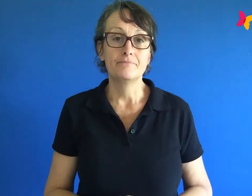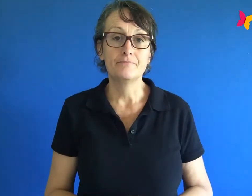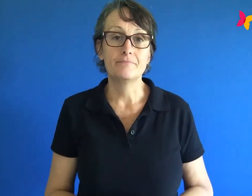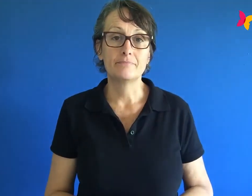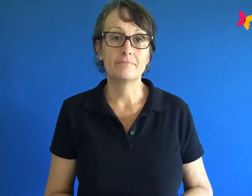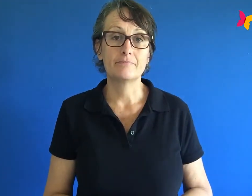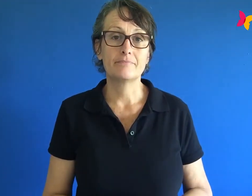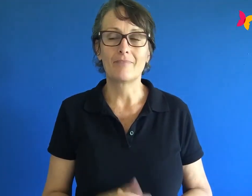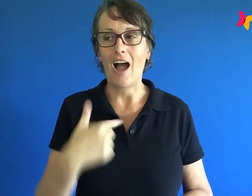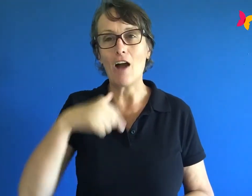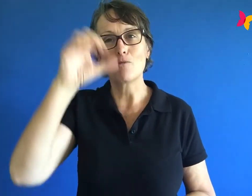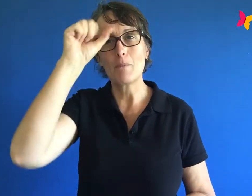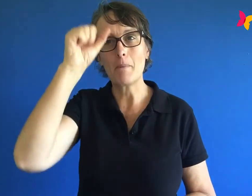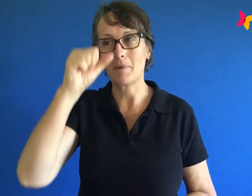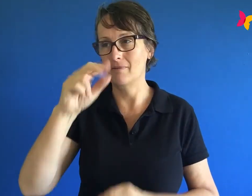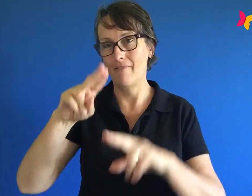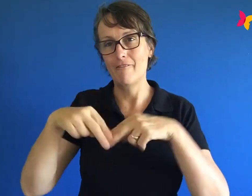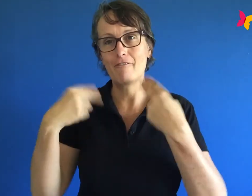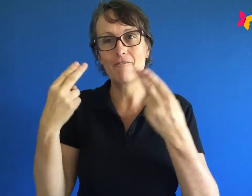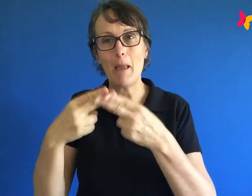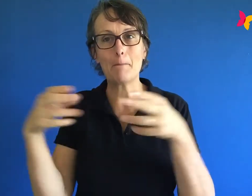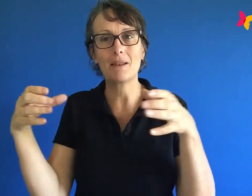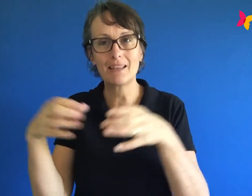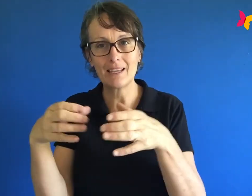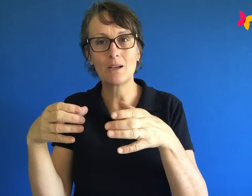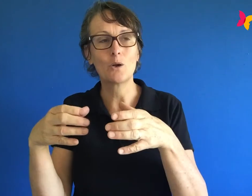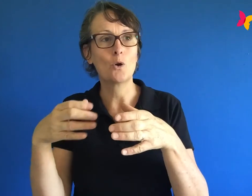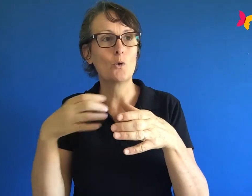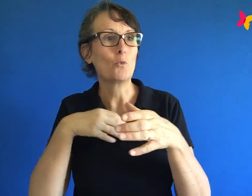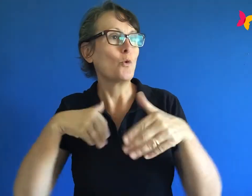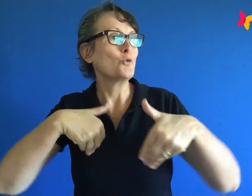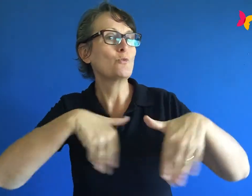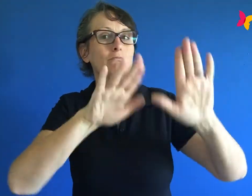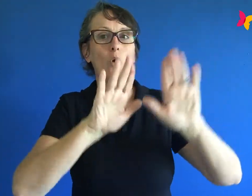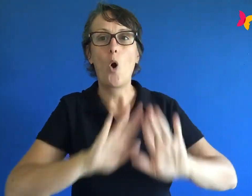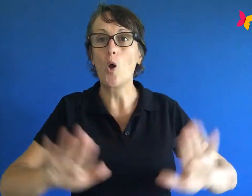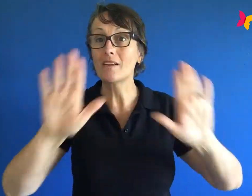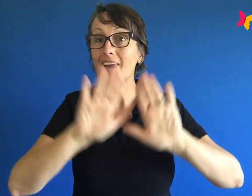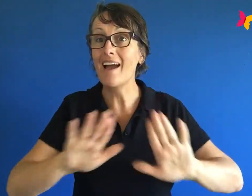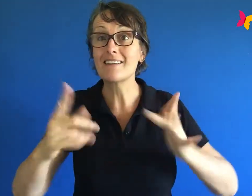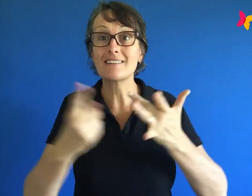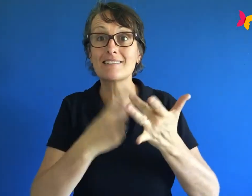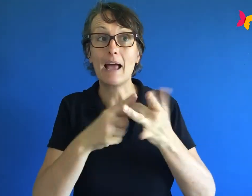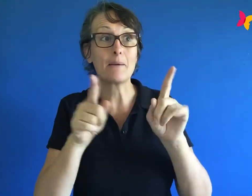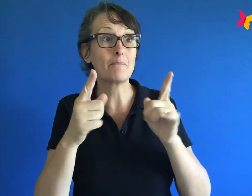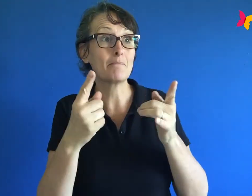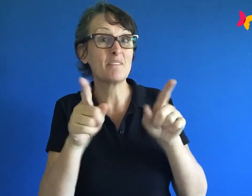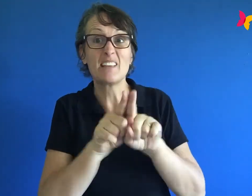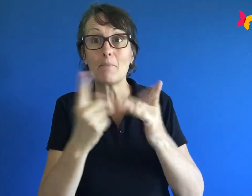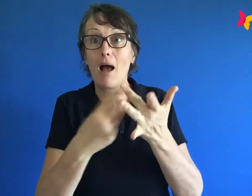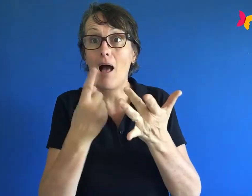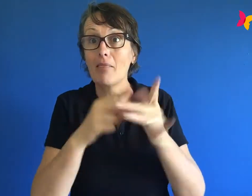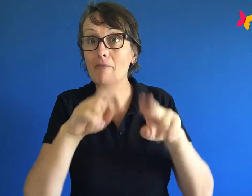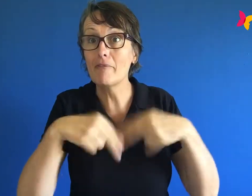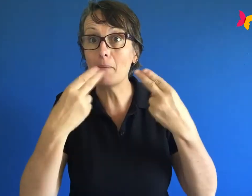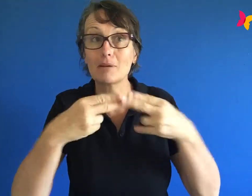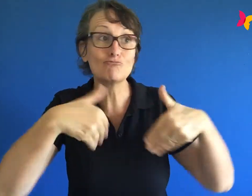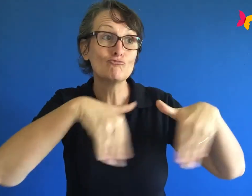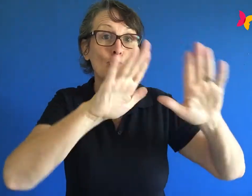away, and that's what other families do, right? So why couldn't we have that? And that's what I felt. It's like it was